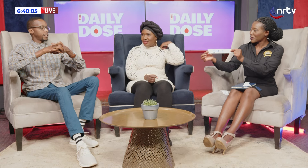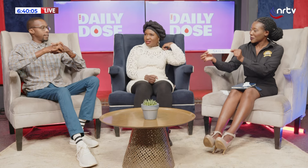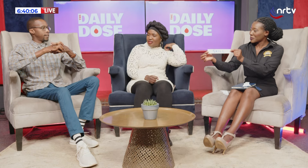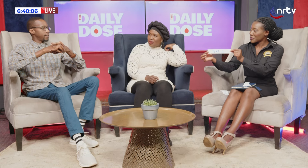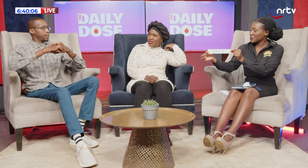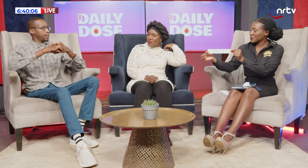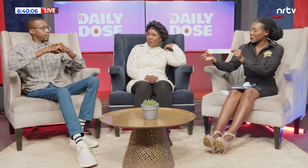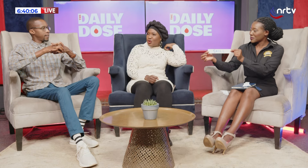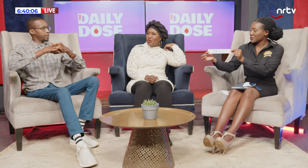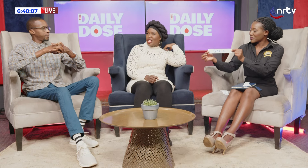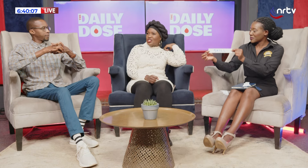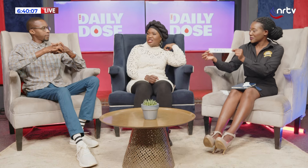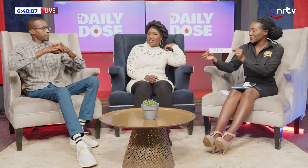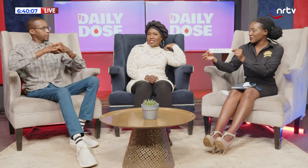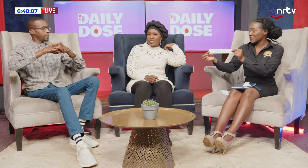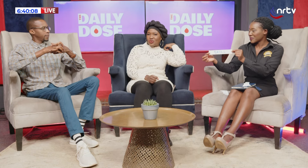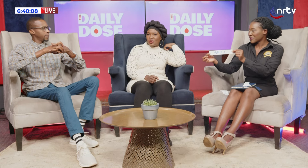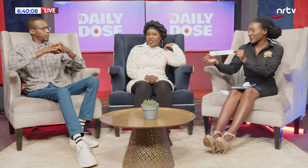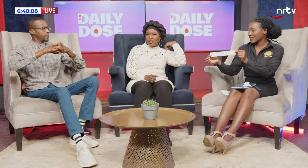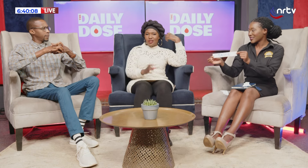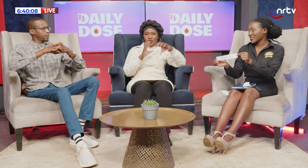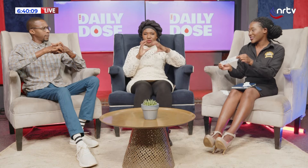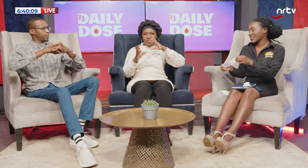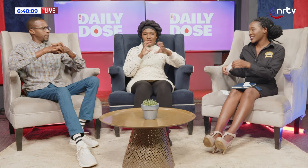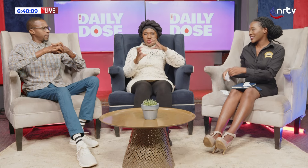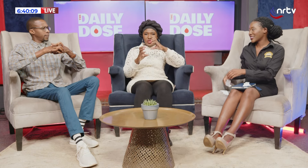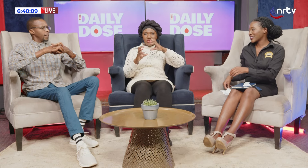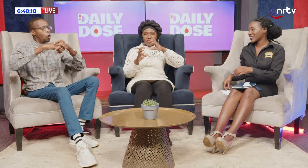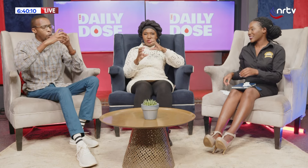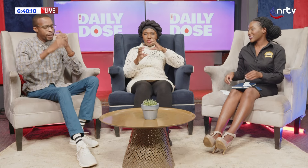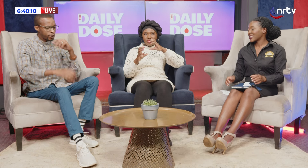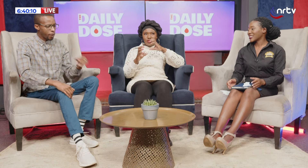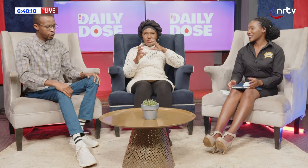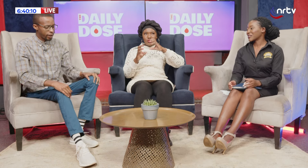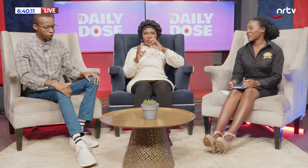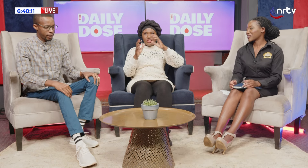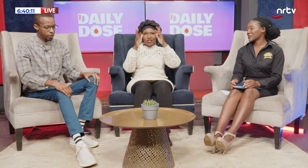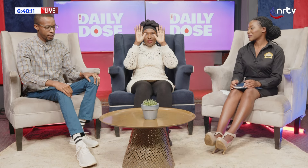Skill. Because we remember communication is skills. It was what? Communication was... Oh, yes, you're right.